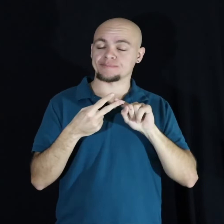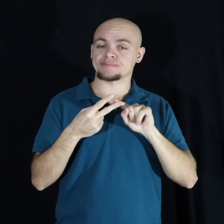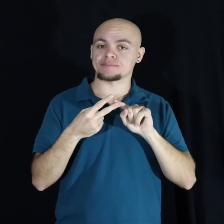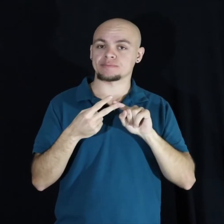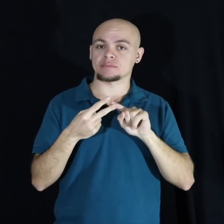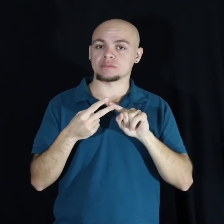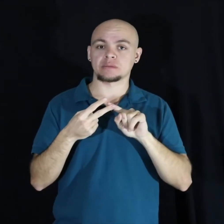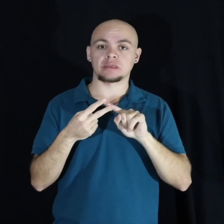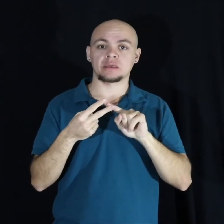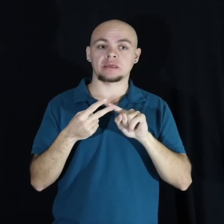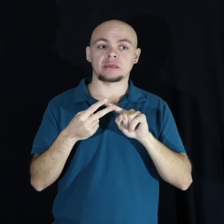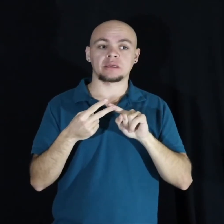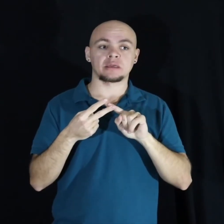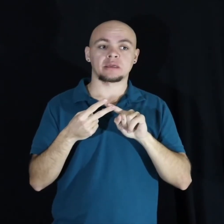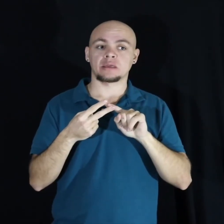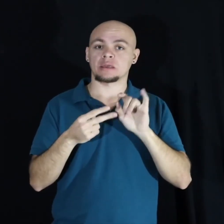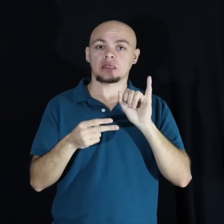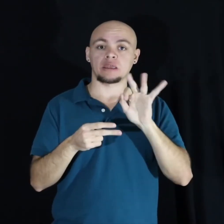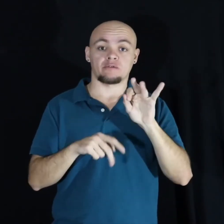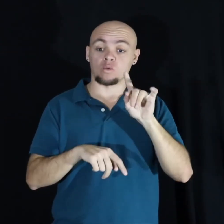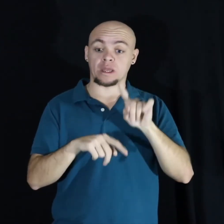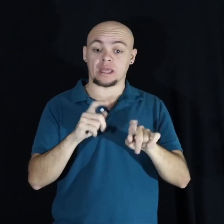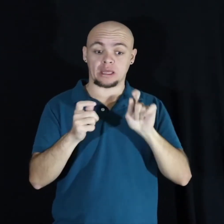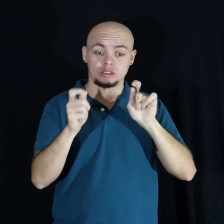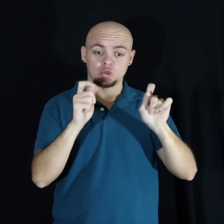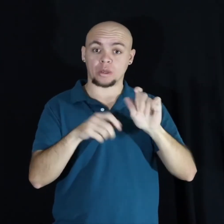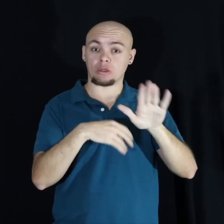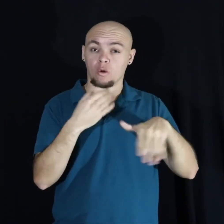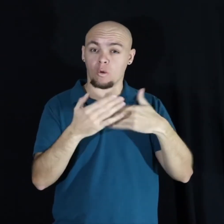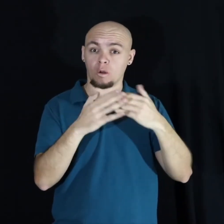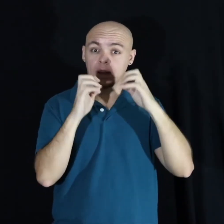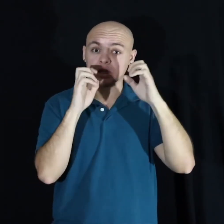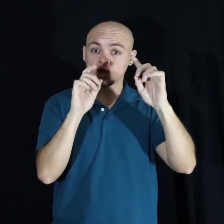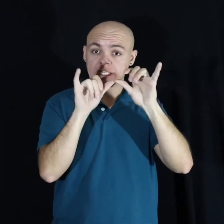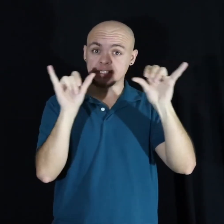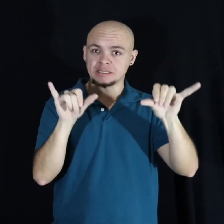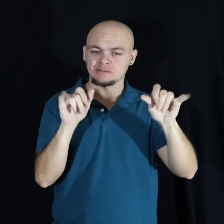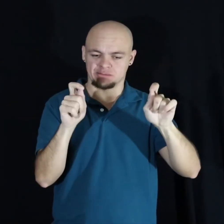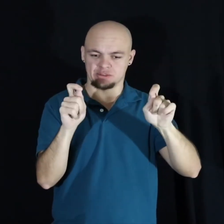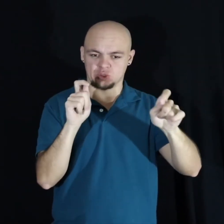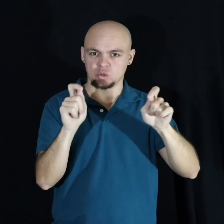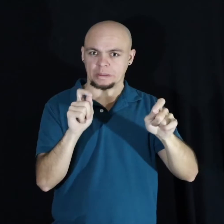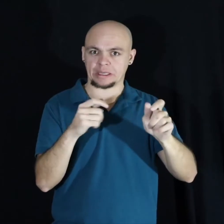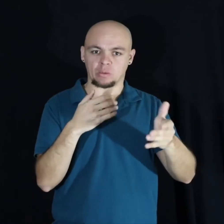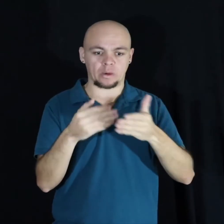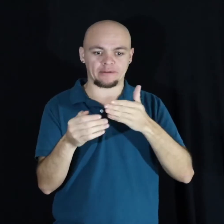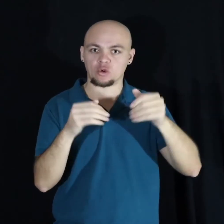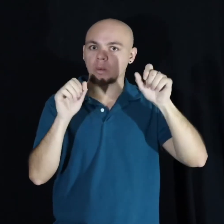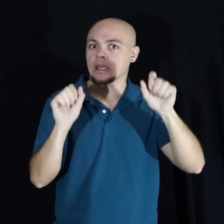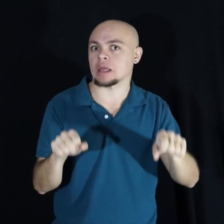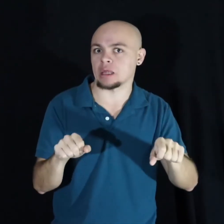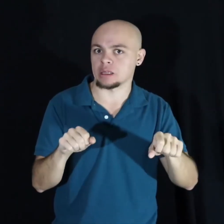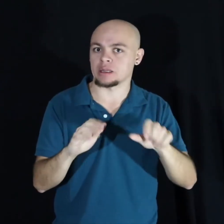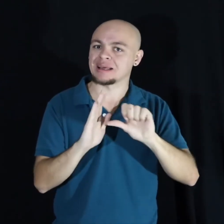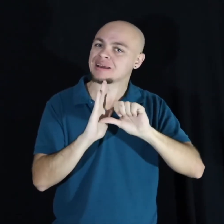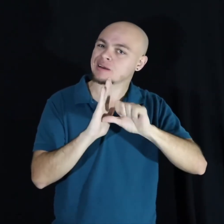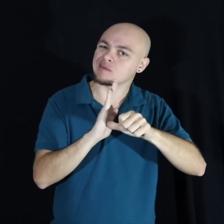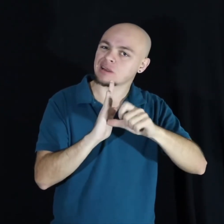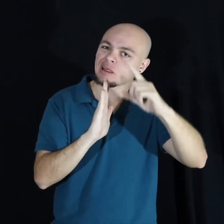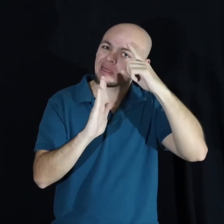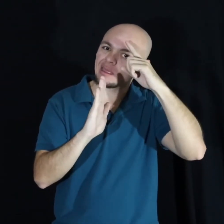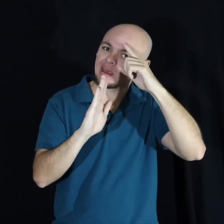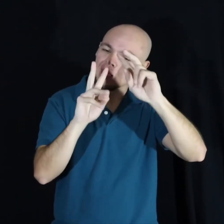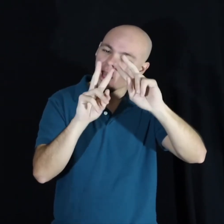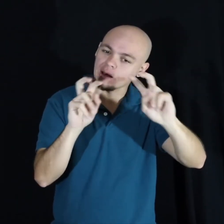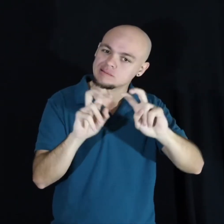even if we don't get to tweak the entire educational system, to emphasize critical thinking among